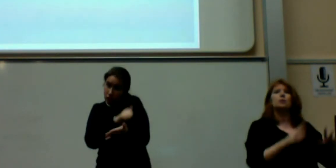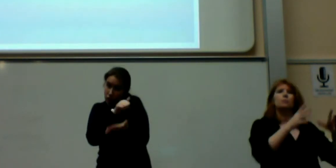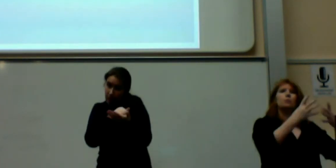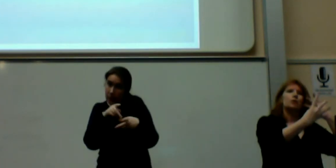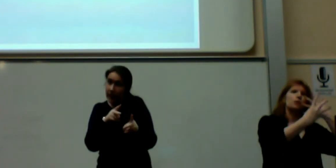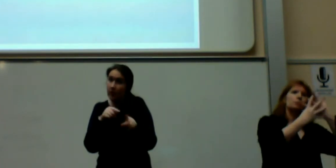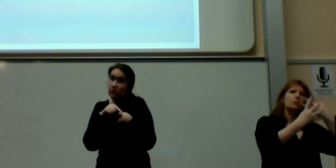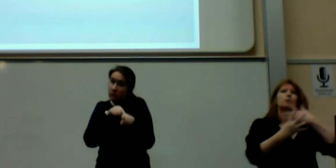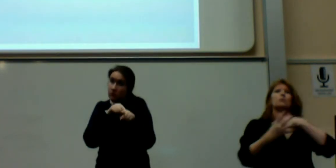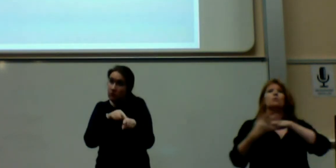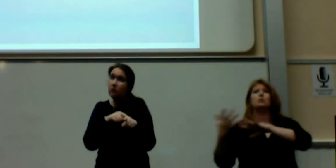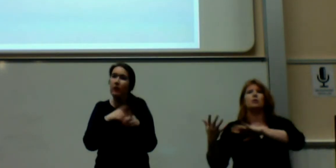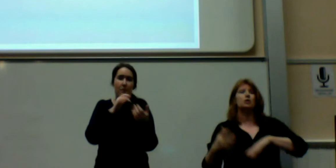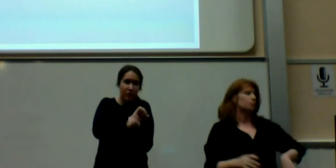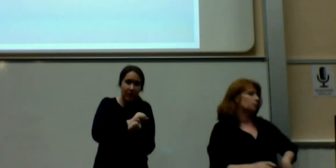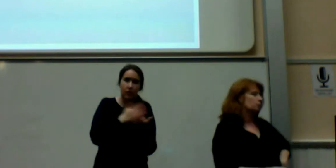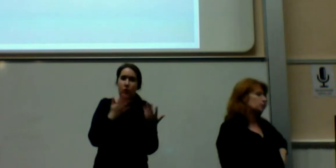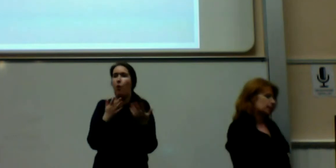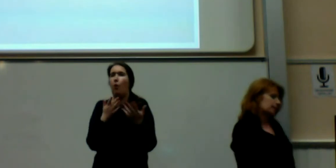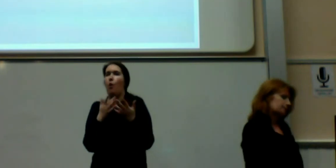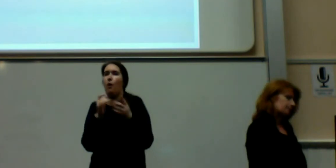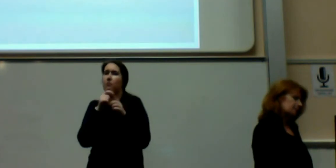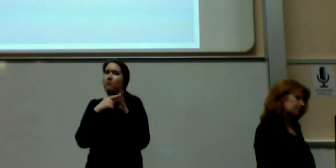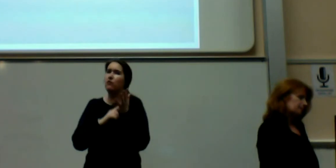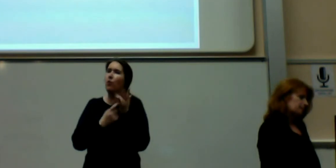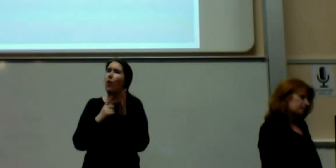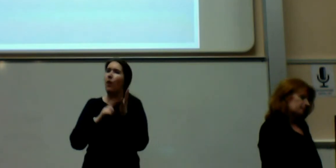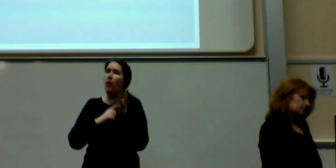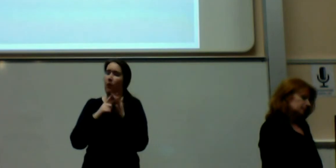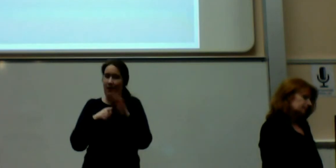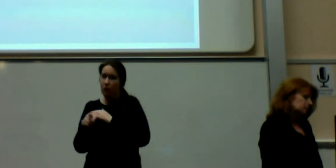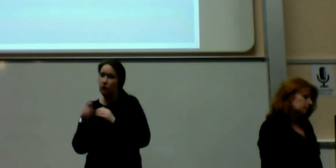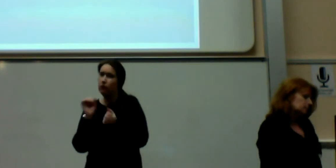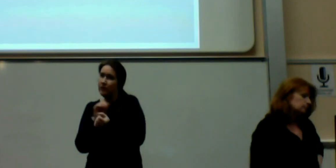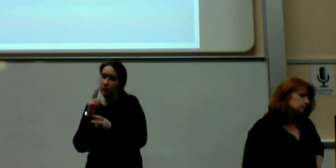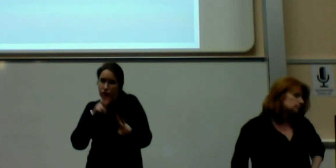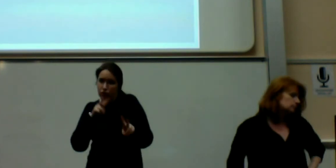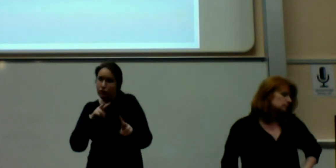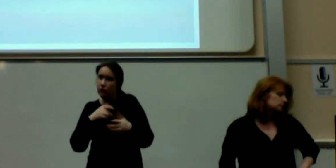supposed to be doing, both either in prison or during his parole time.